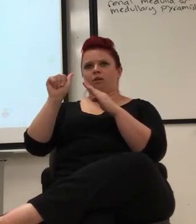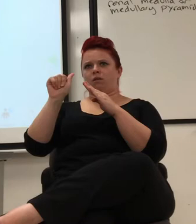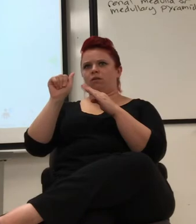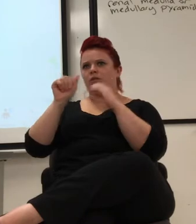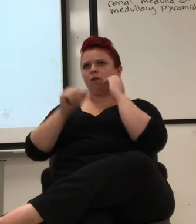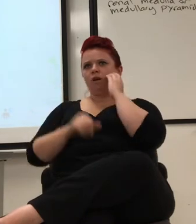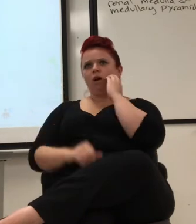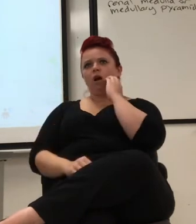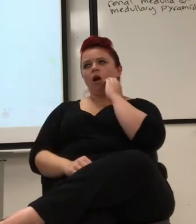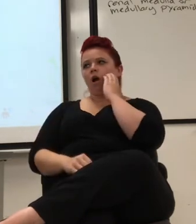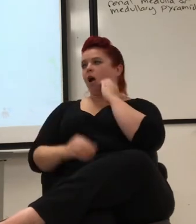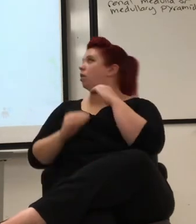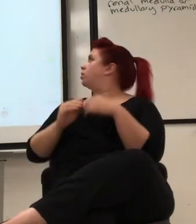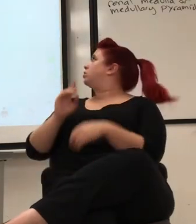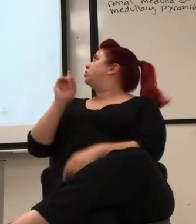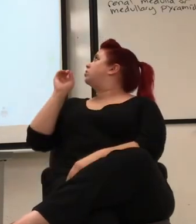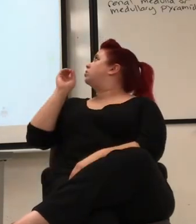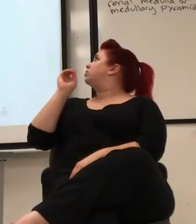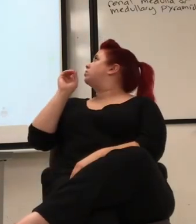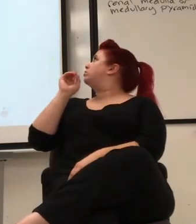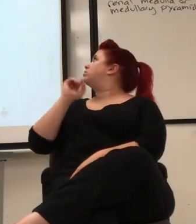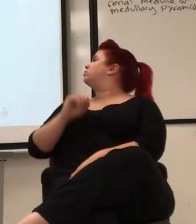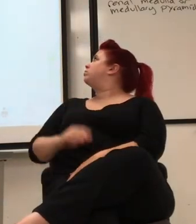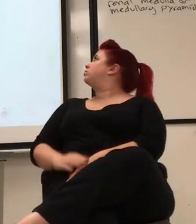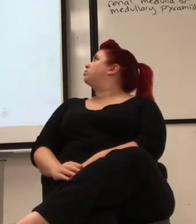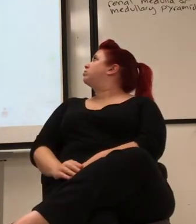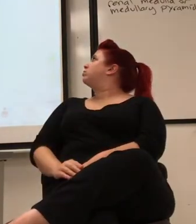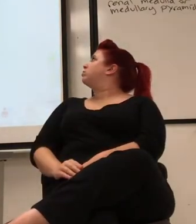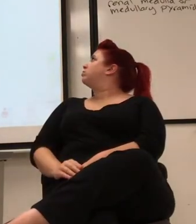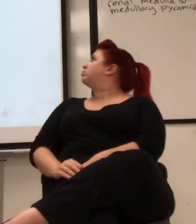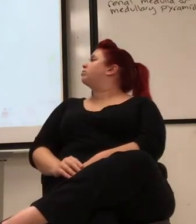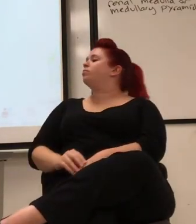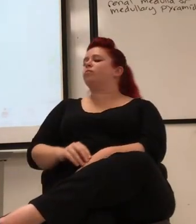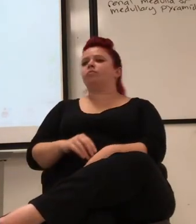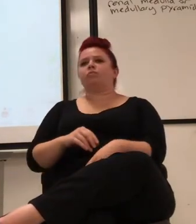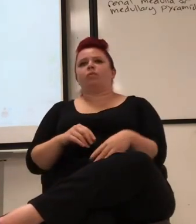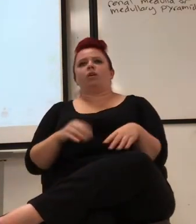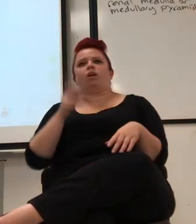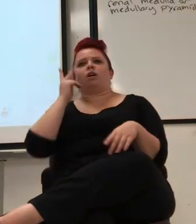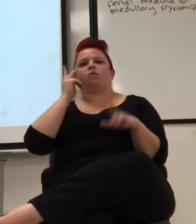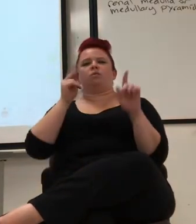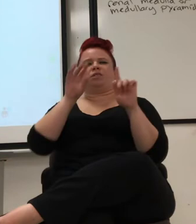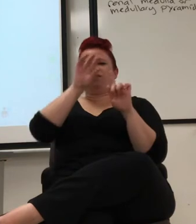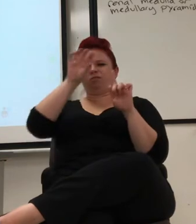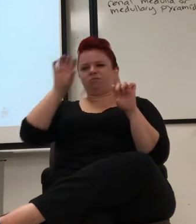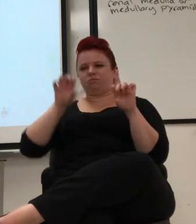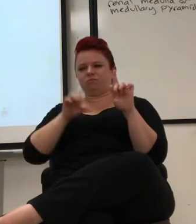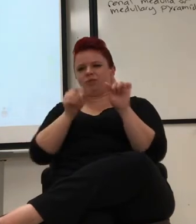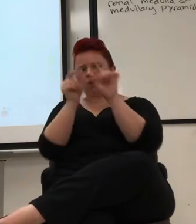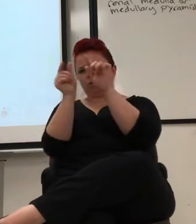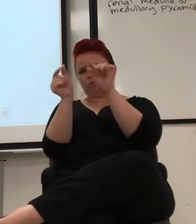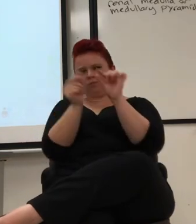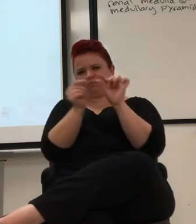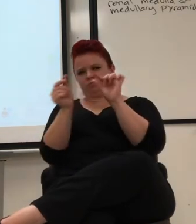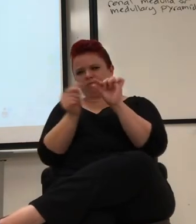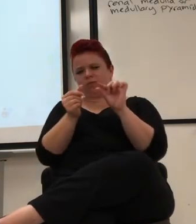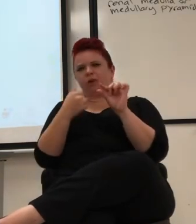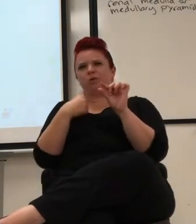Right there, just the tip. And at the tip, you have this collection system, these cups or calyces that collect the